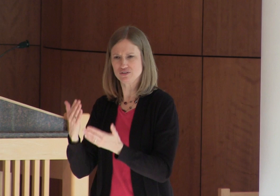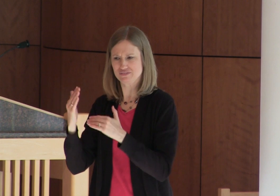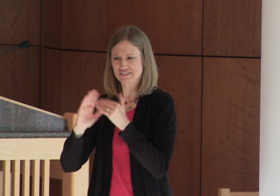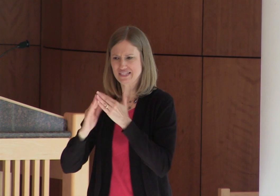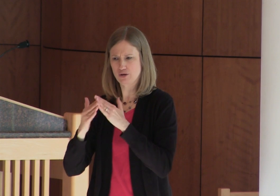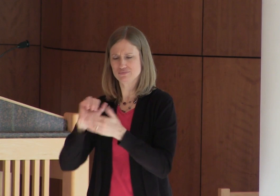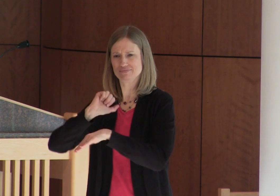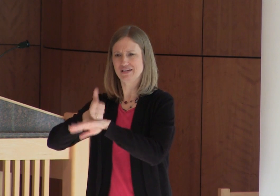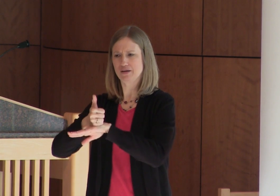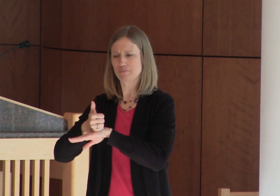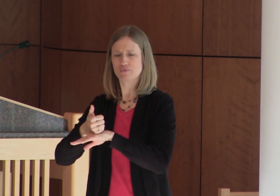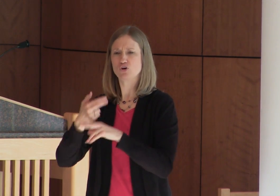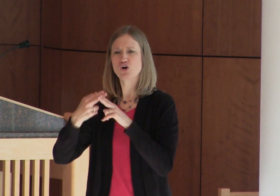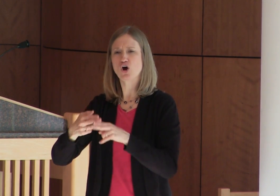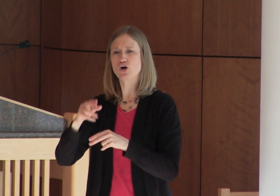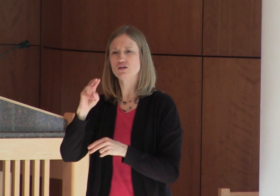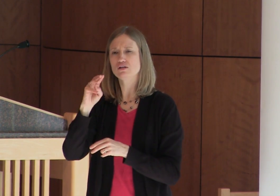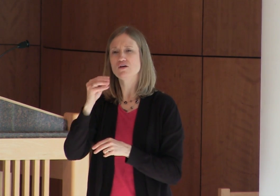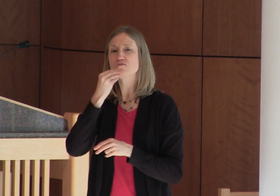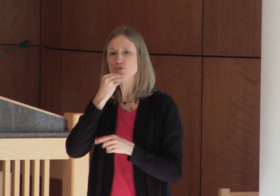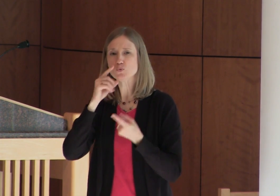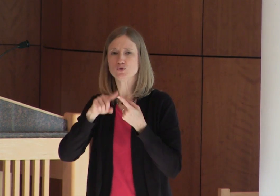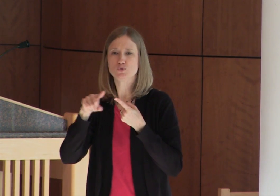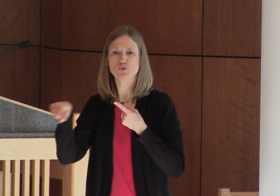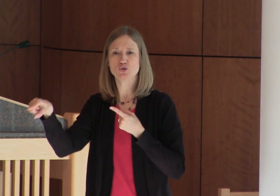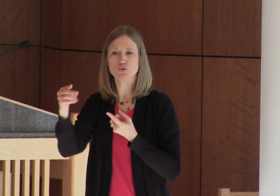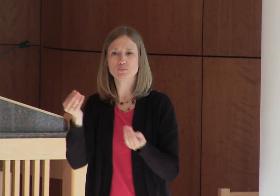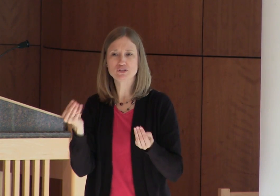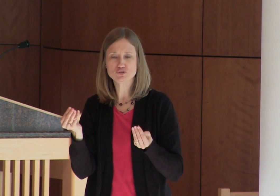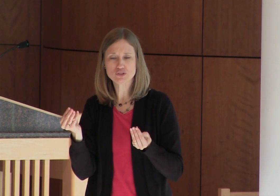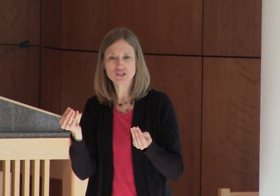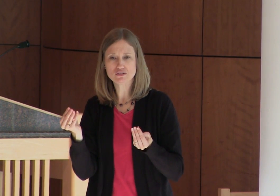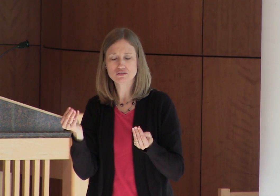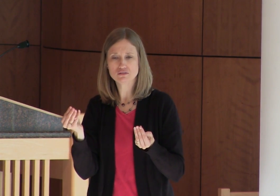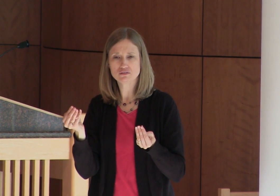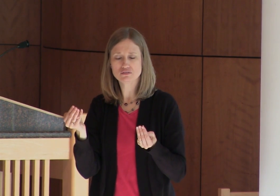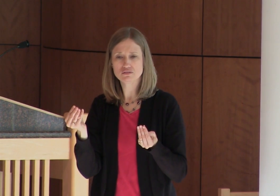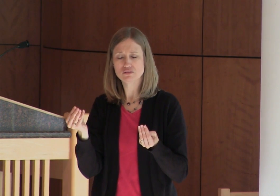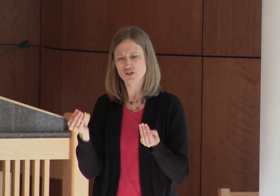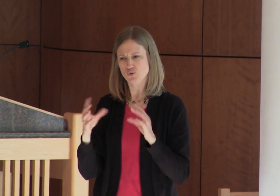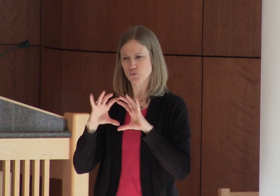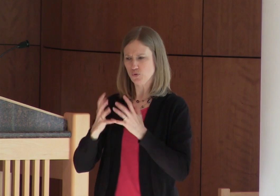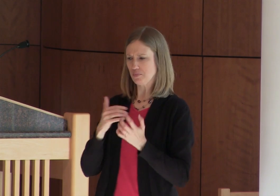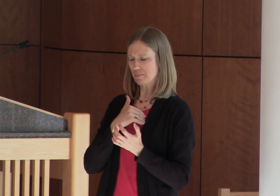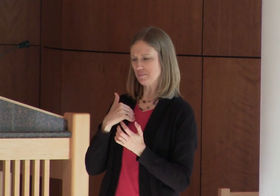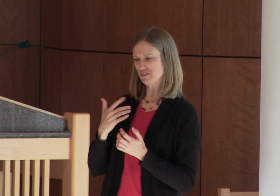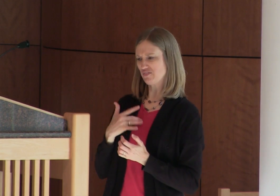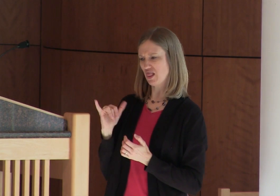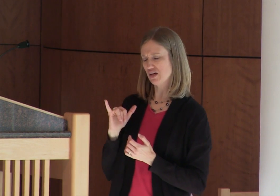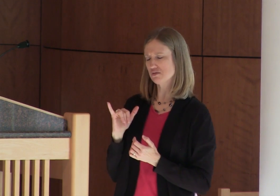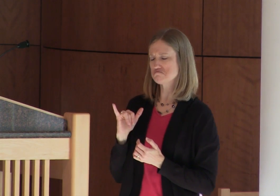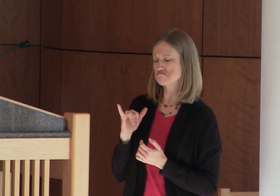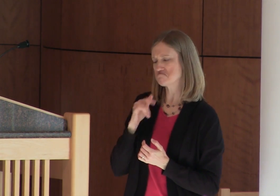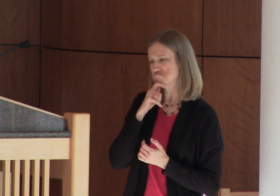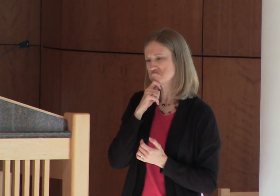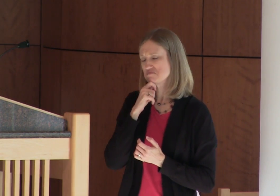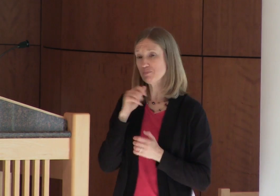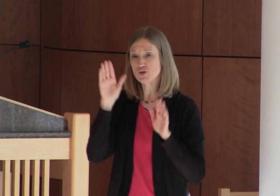pantry, Food to You ministry. There's a group of members here again who thought that, hey, wouldn't it be great that Peace Lutheran could be